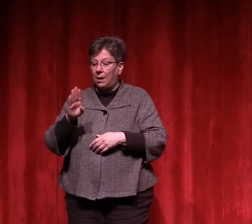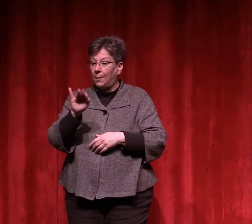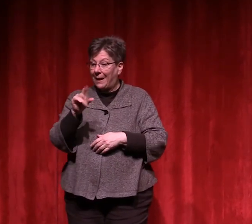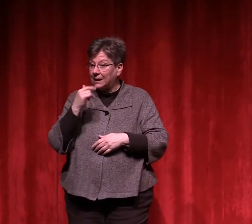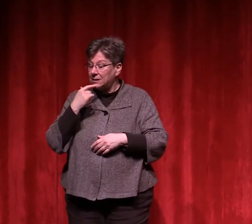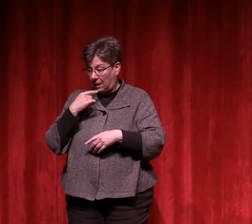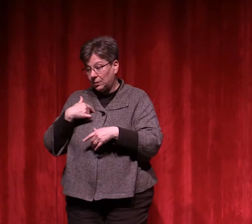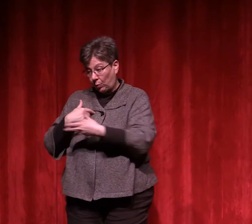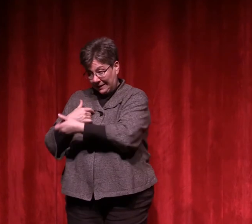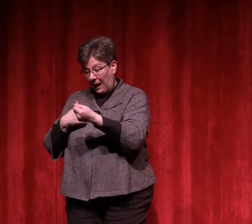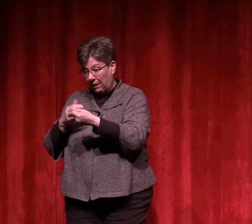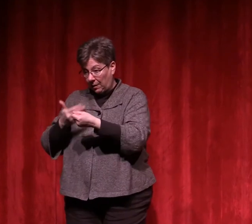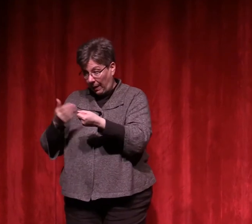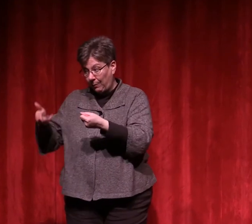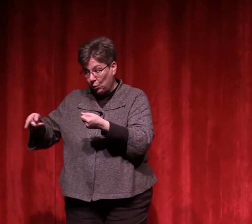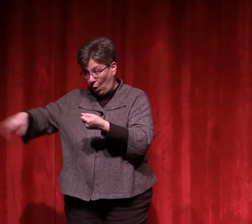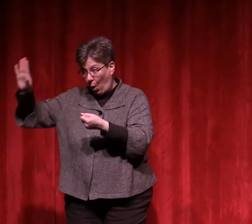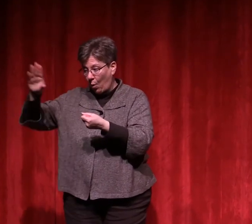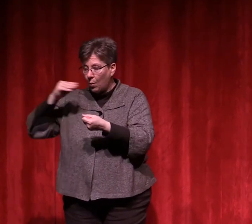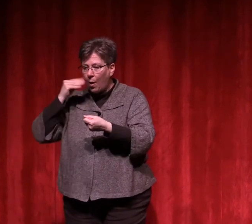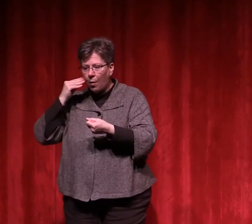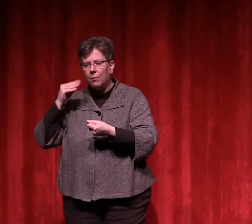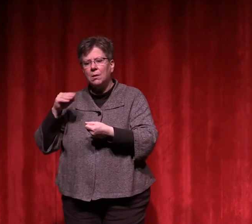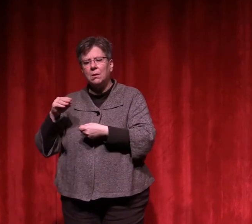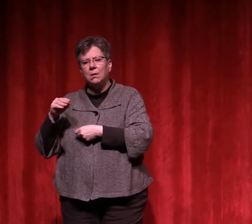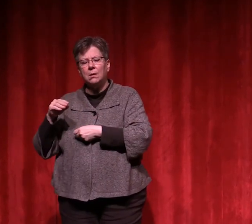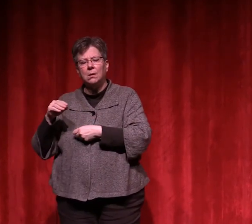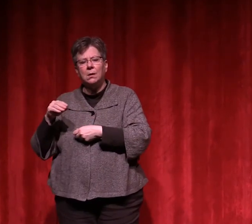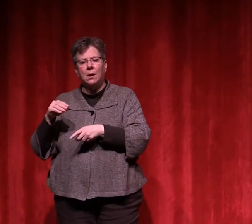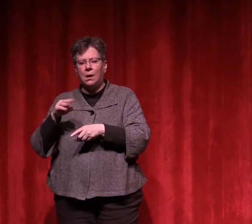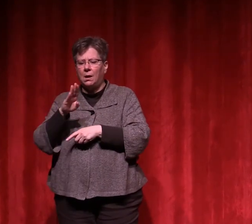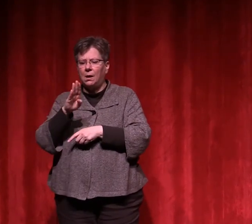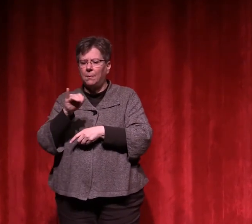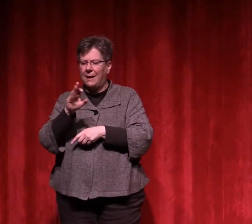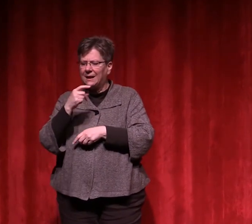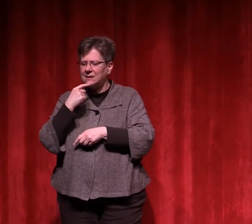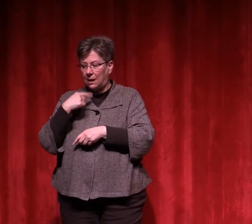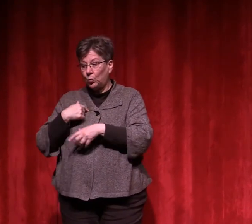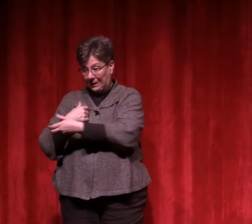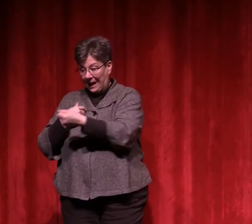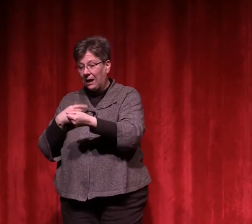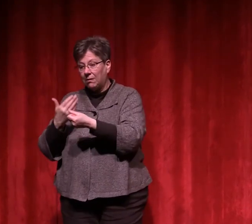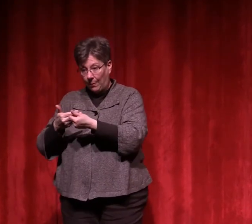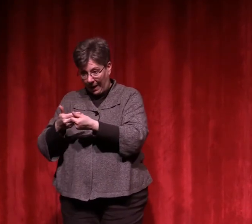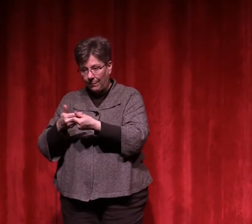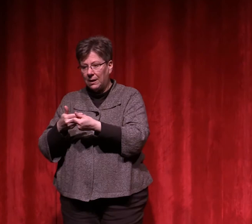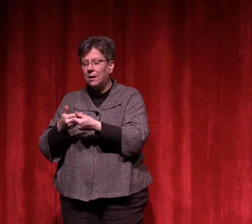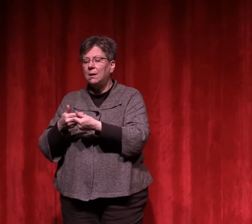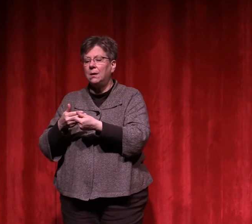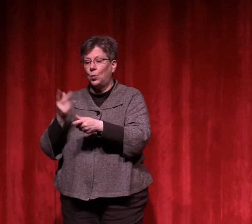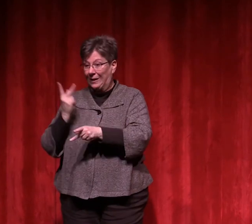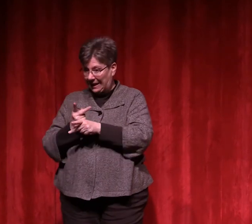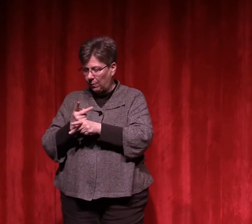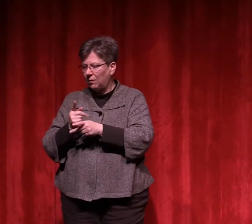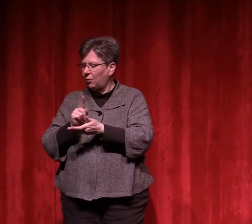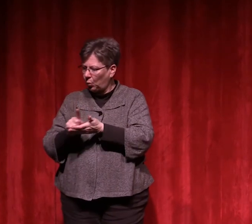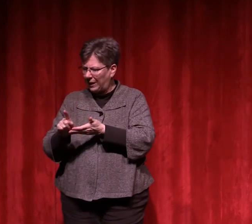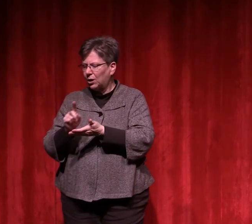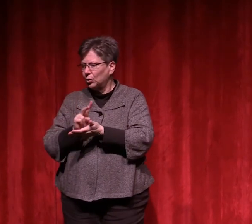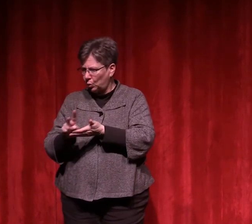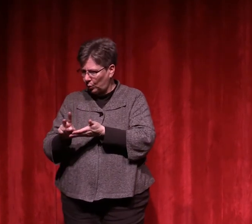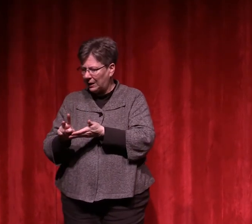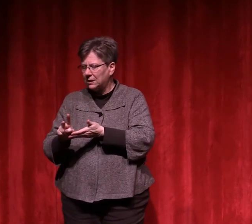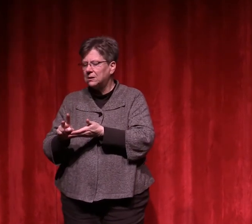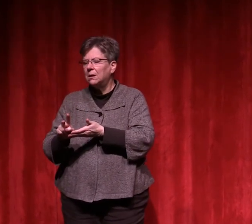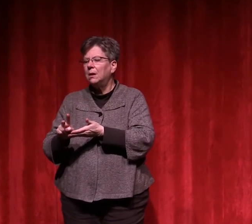do that. And she said, well, when will you place her? And she said, well, 2 or 3 weeks from now. And Corey said, what? And she said,